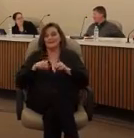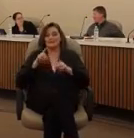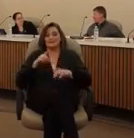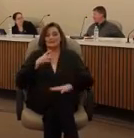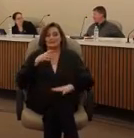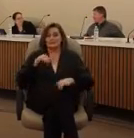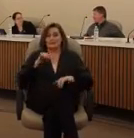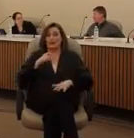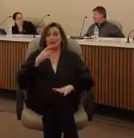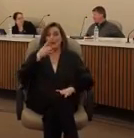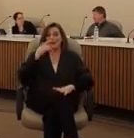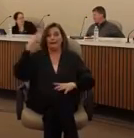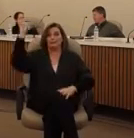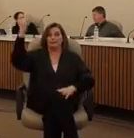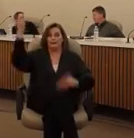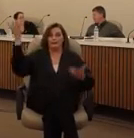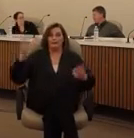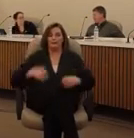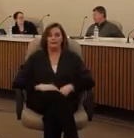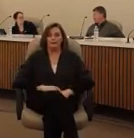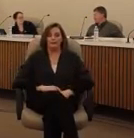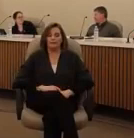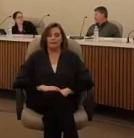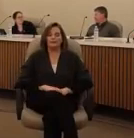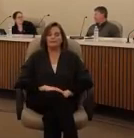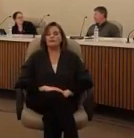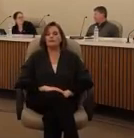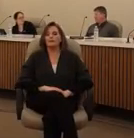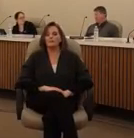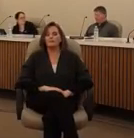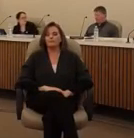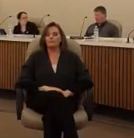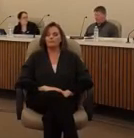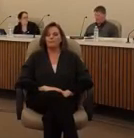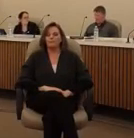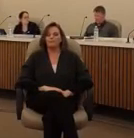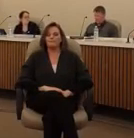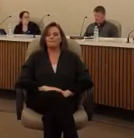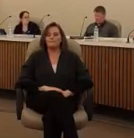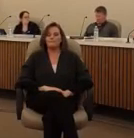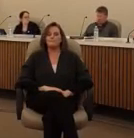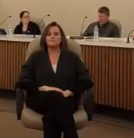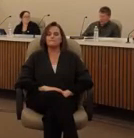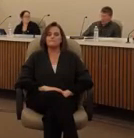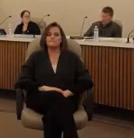that it is helpful to have a facility that's open. Right.